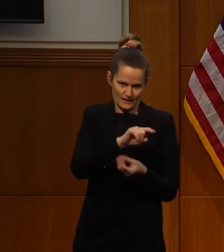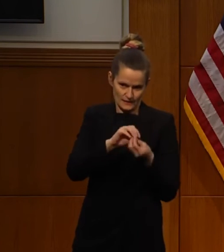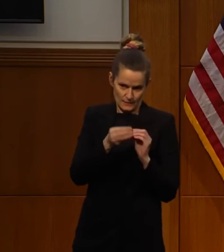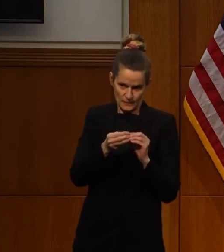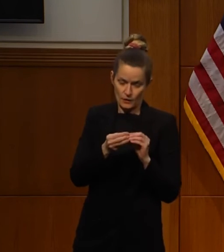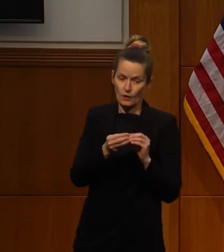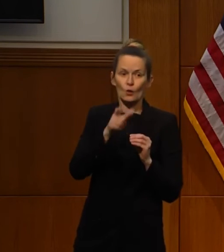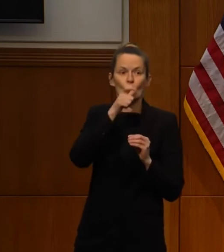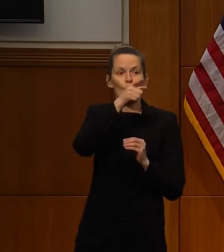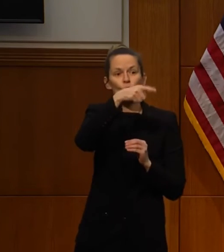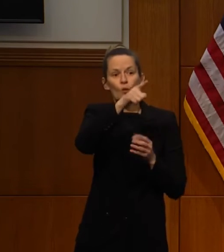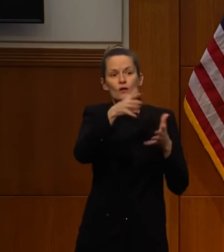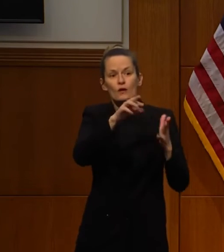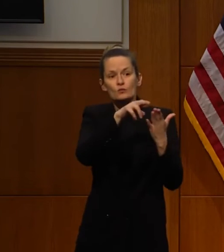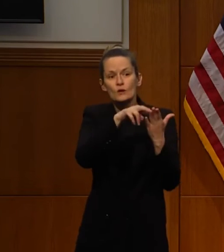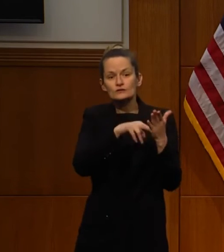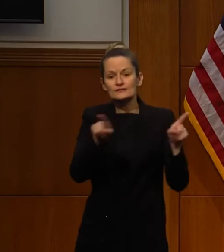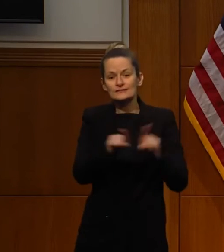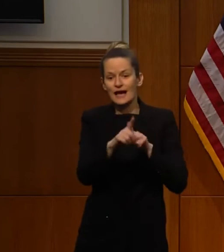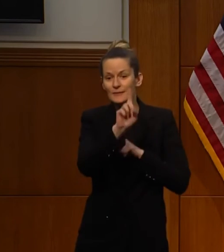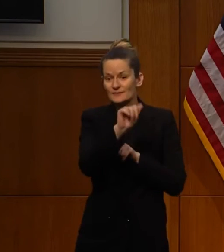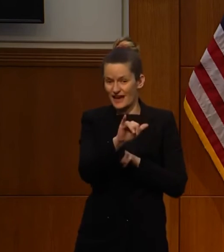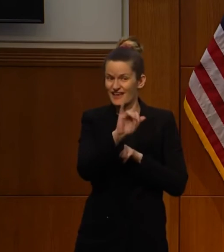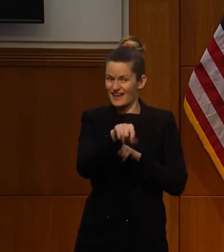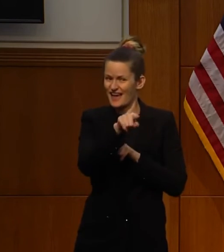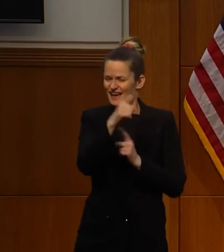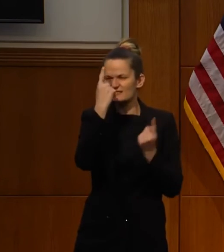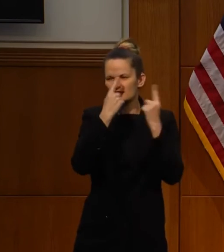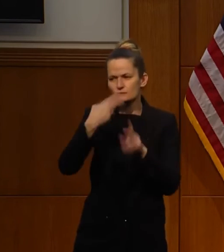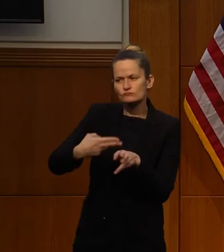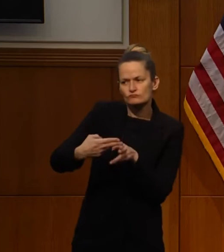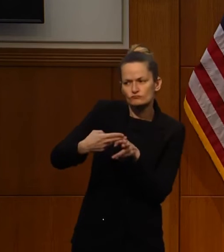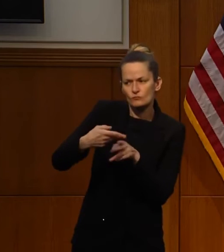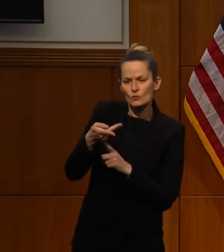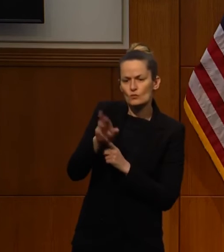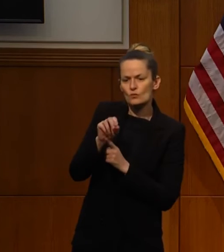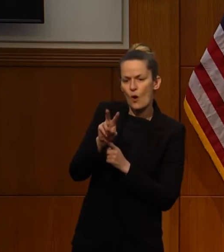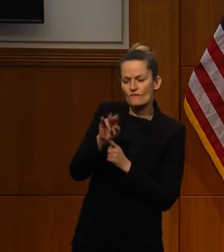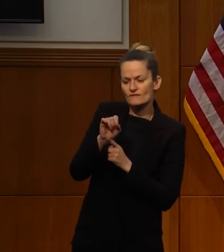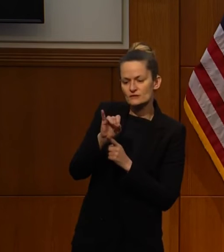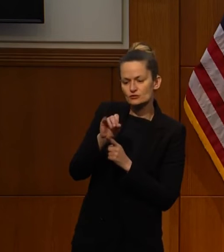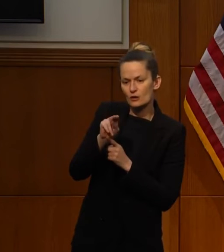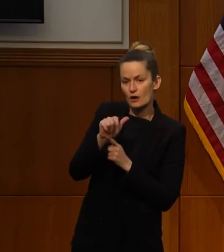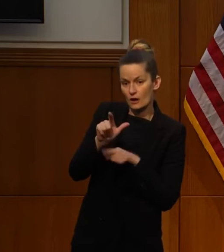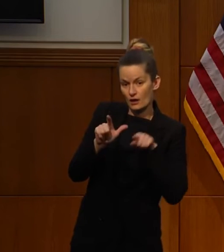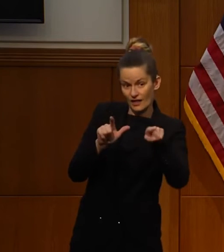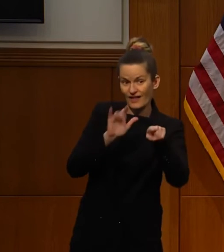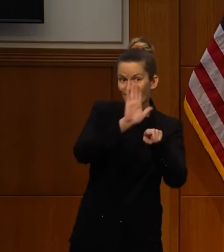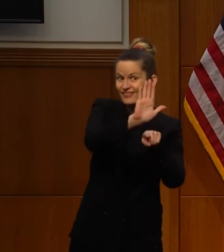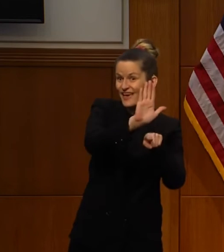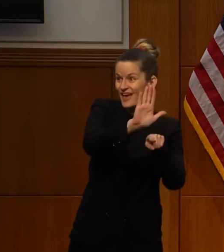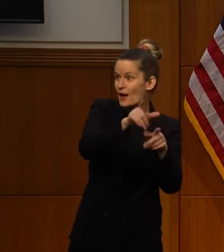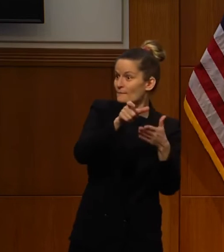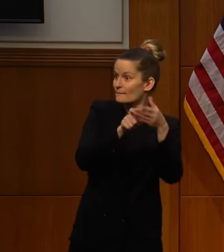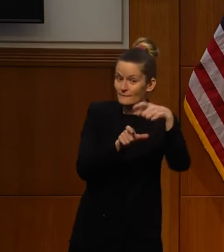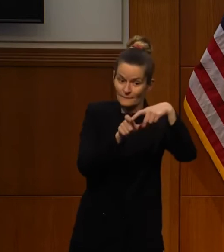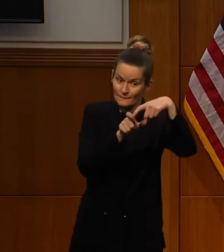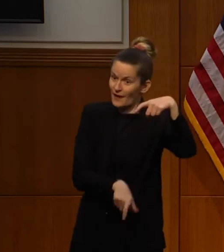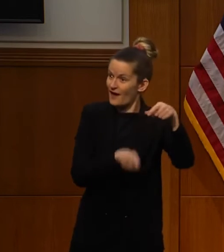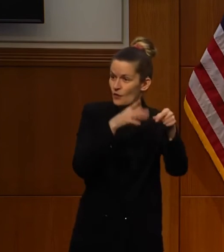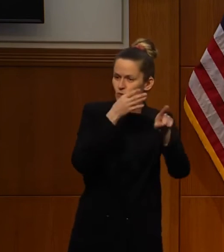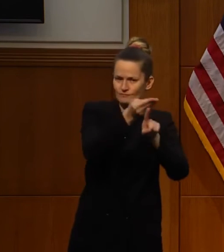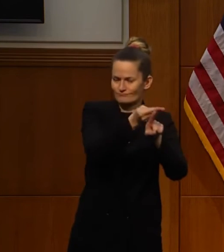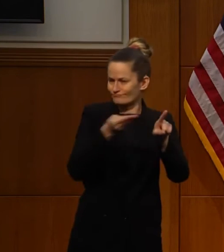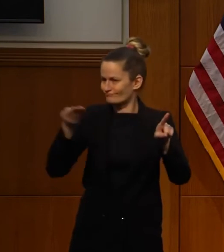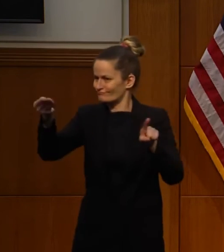registration are voting a provisional ballot. So all of those ballots are going to go back to the registrar's office, where they will be considered and then voted on by the electoral